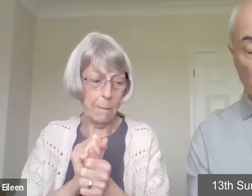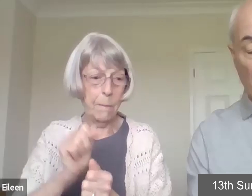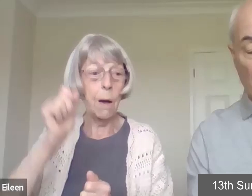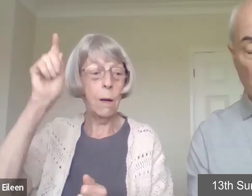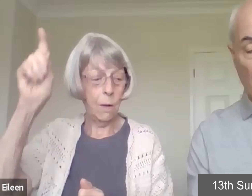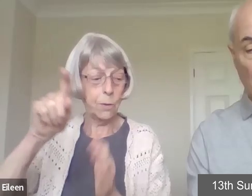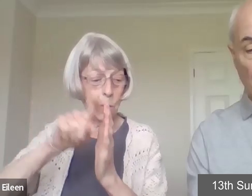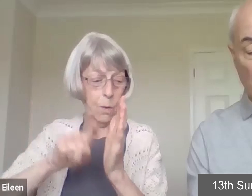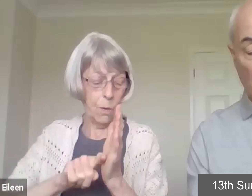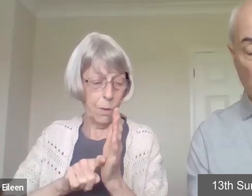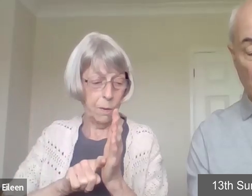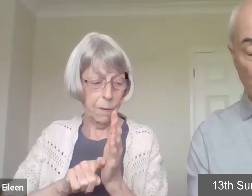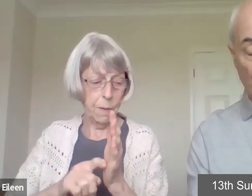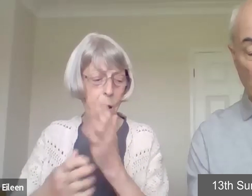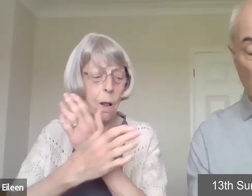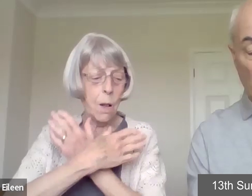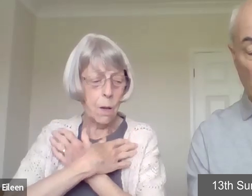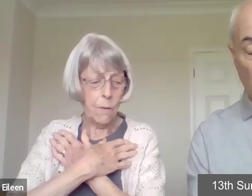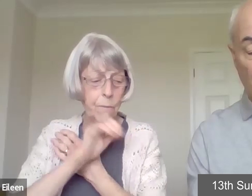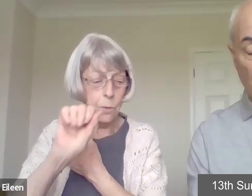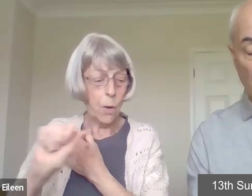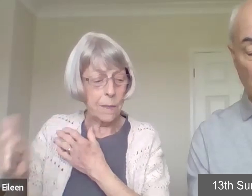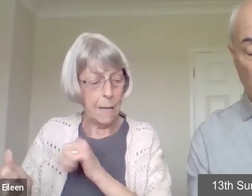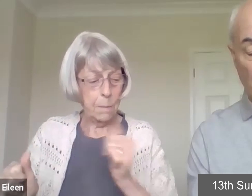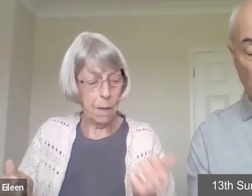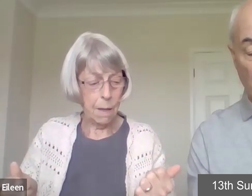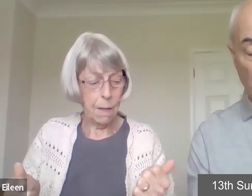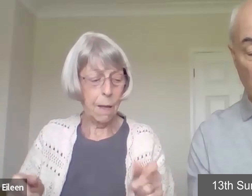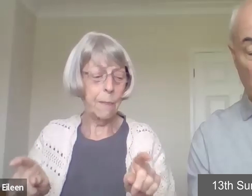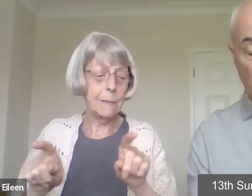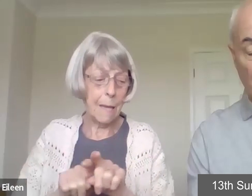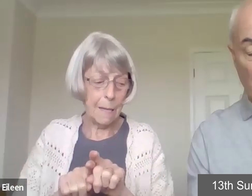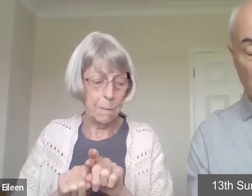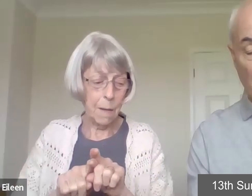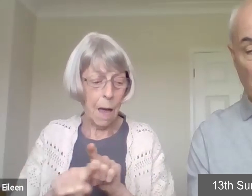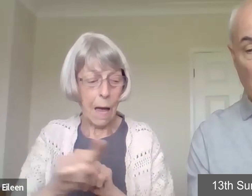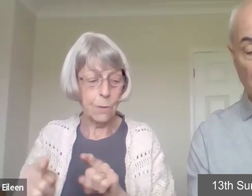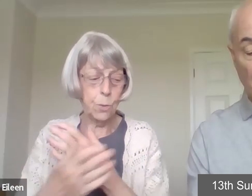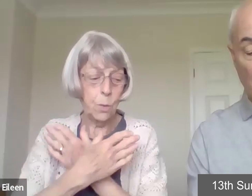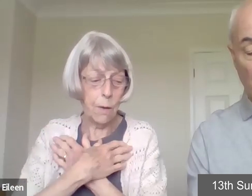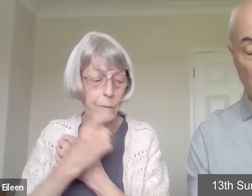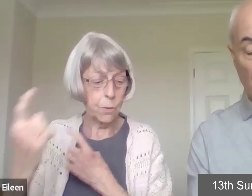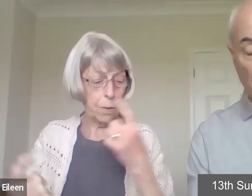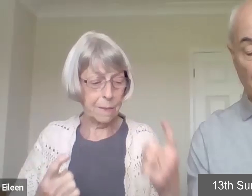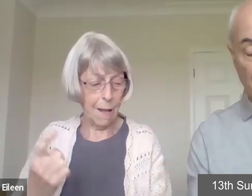Remember God's law. Love your neighbor the same as you love